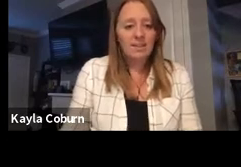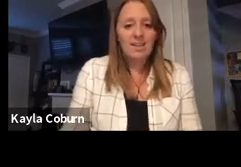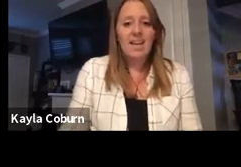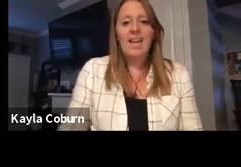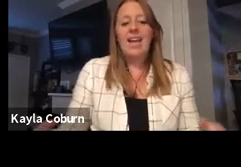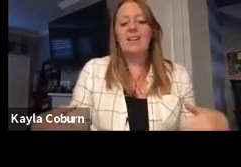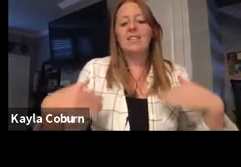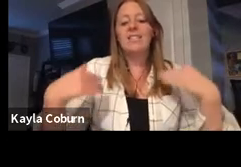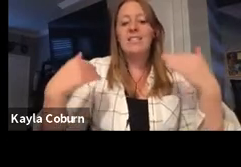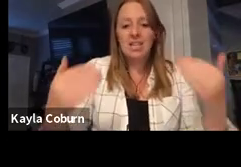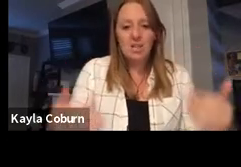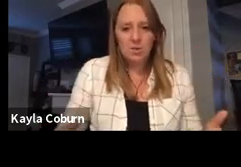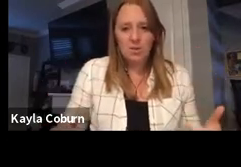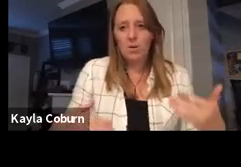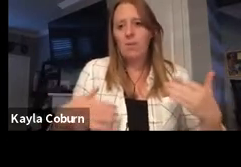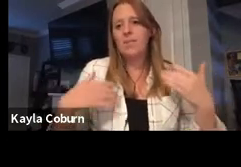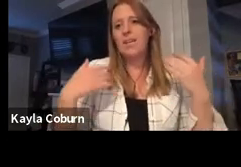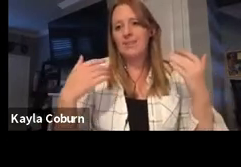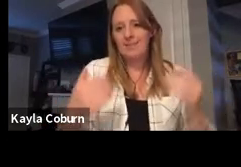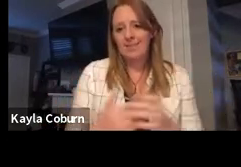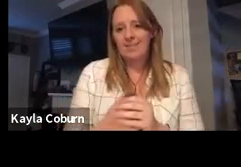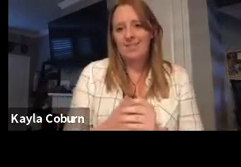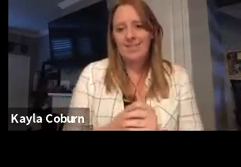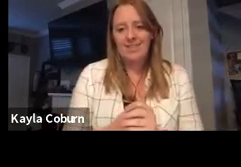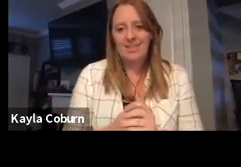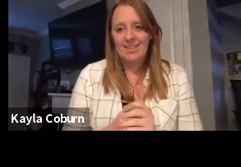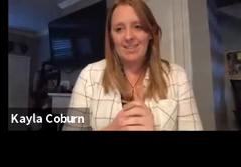meal and continue with the prompting.